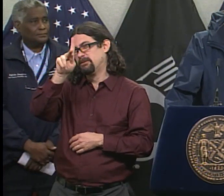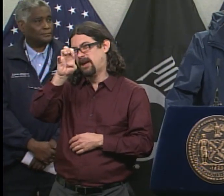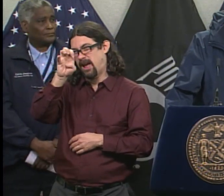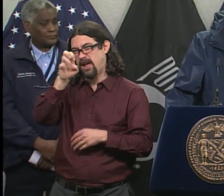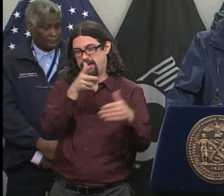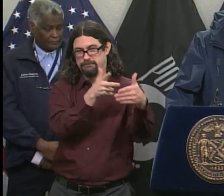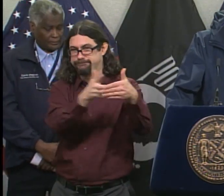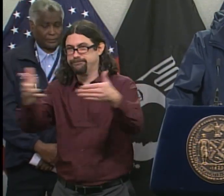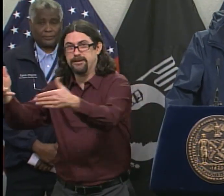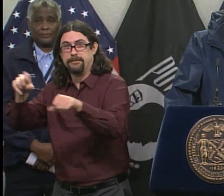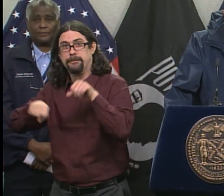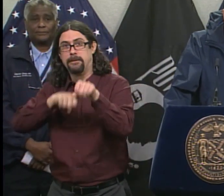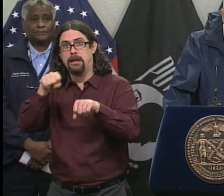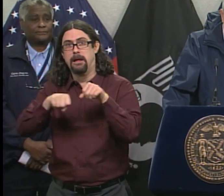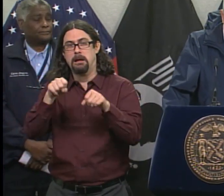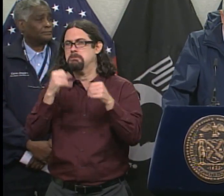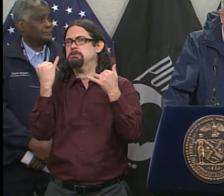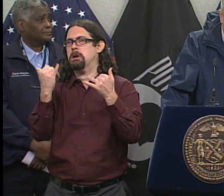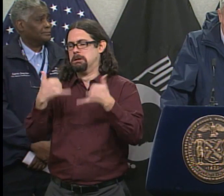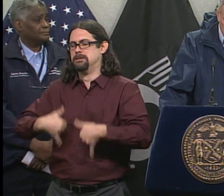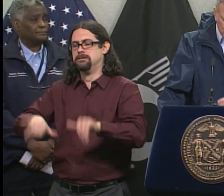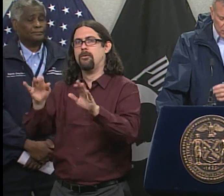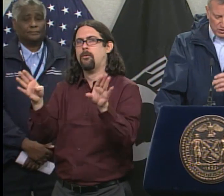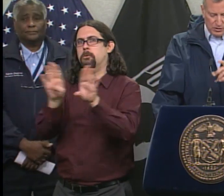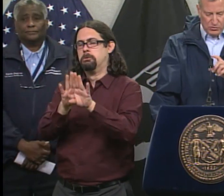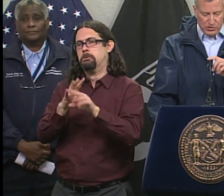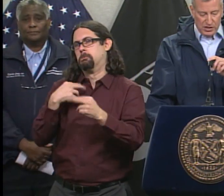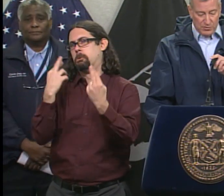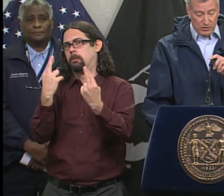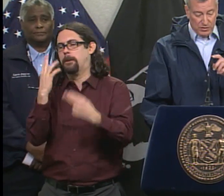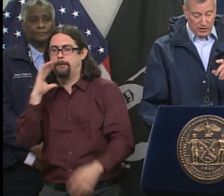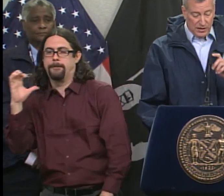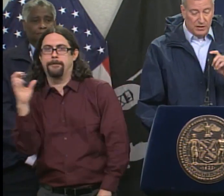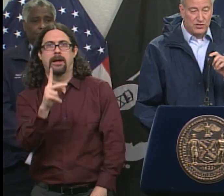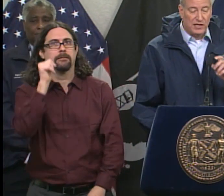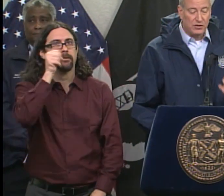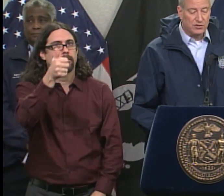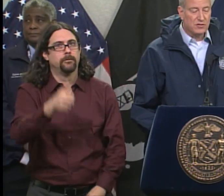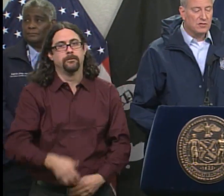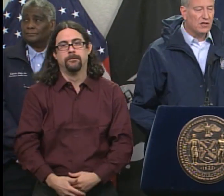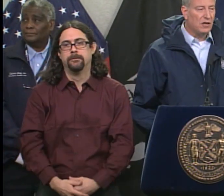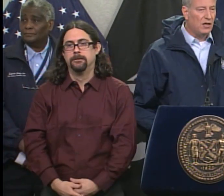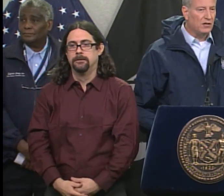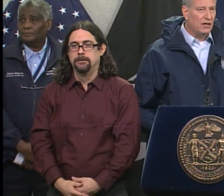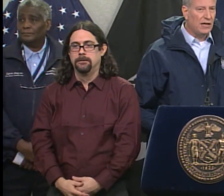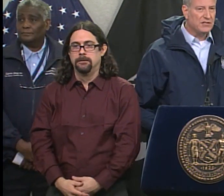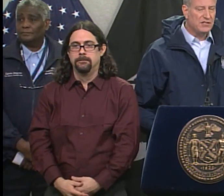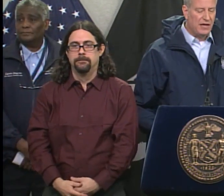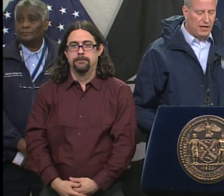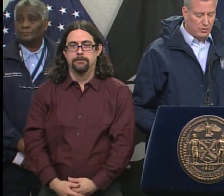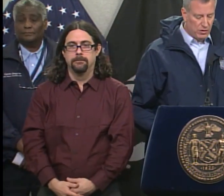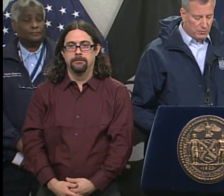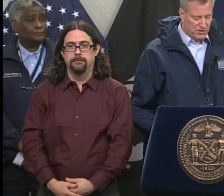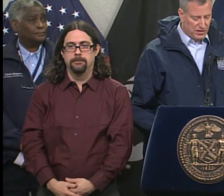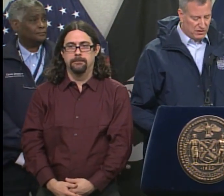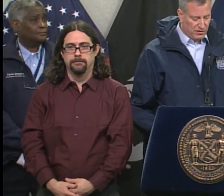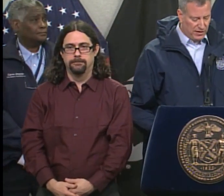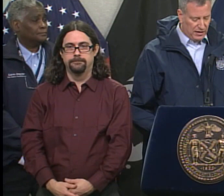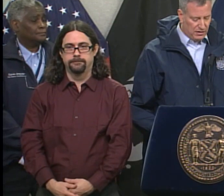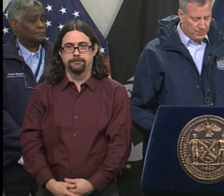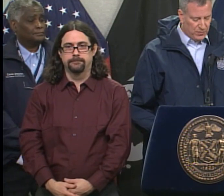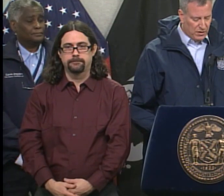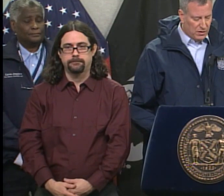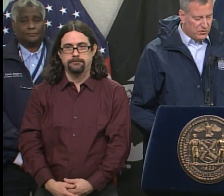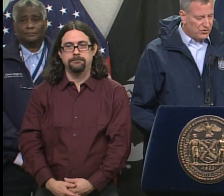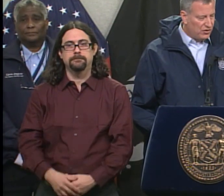our firefighters and our EMTs did an incredible job dealing with a lot of challenges in the last day. I want to particularly